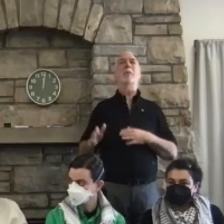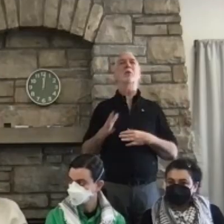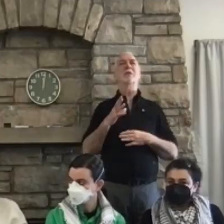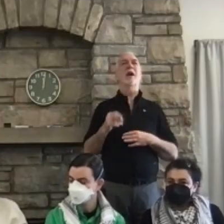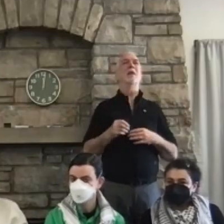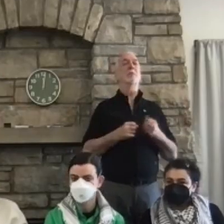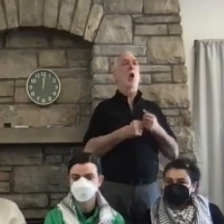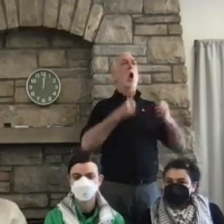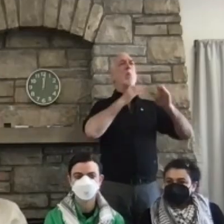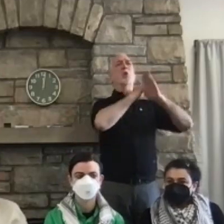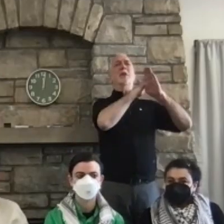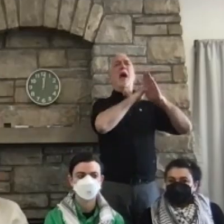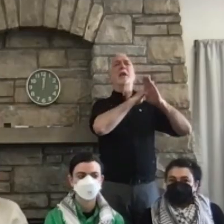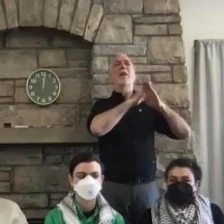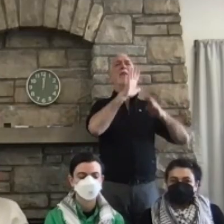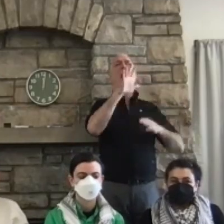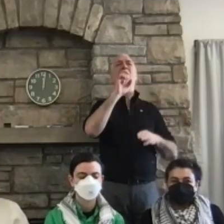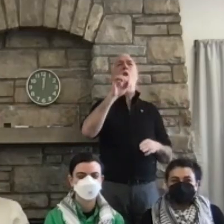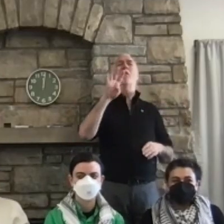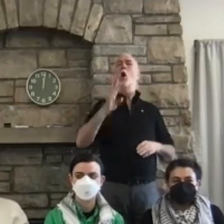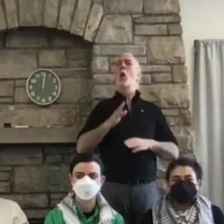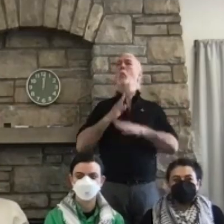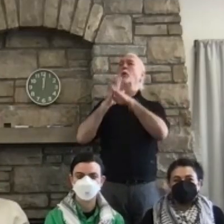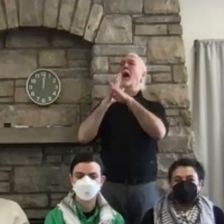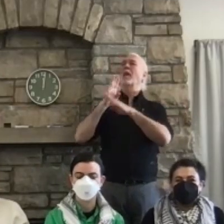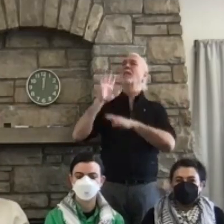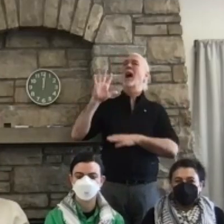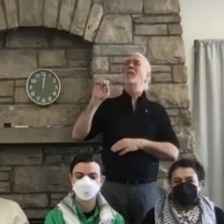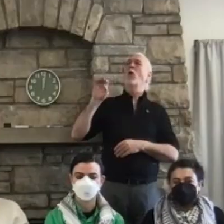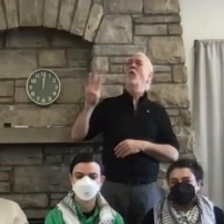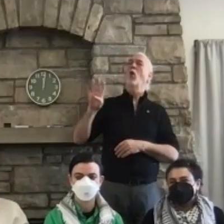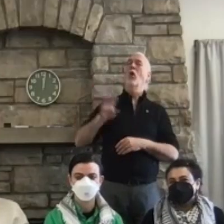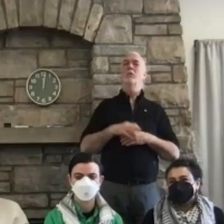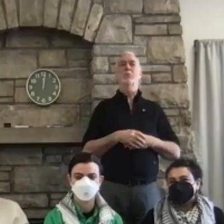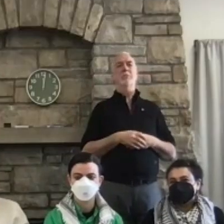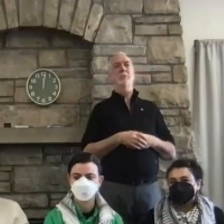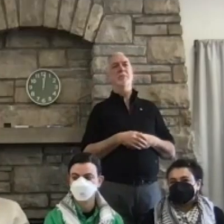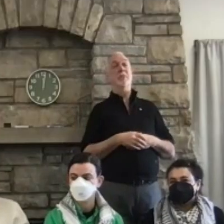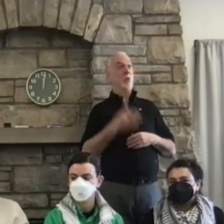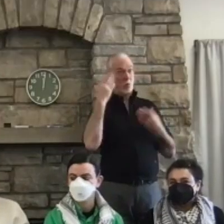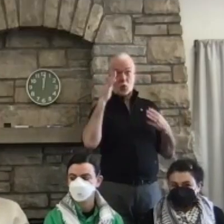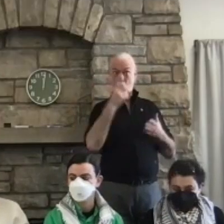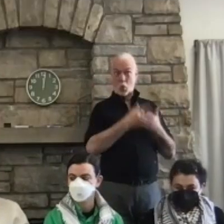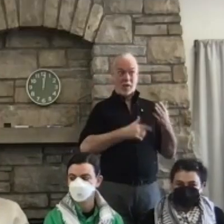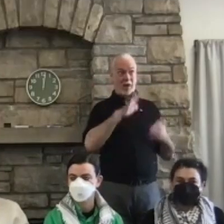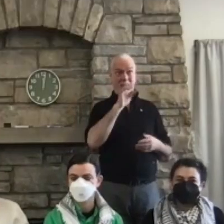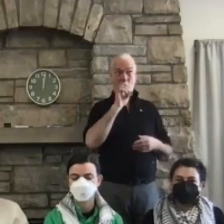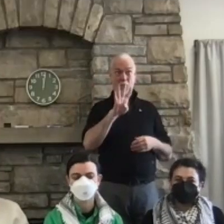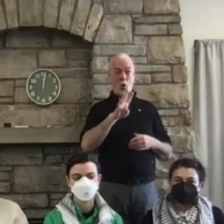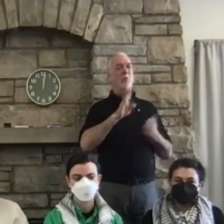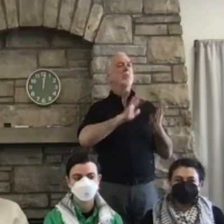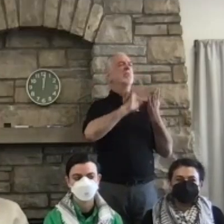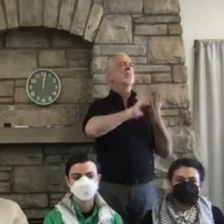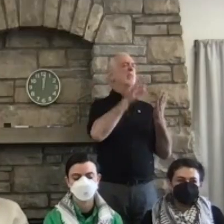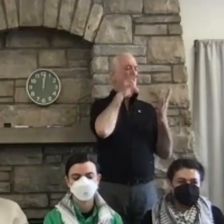section 504 from the crowd? Protect section 504. You don't know what that is?